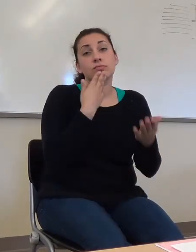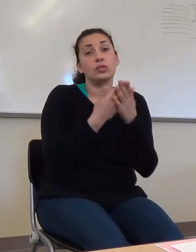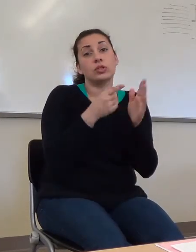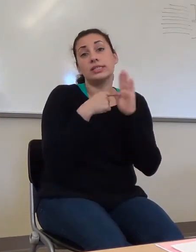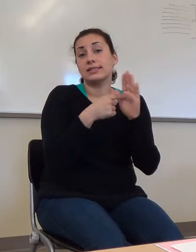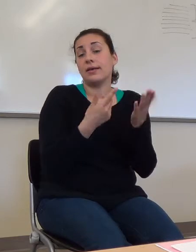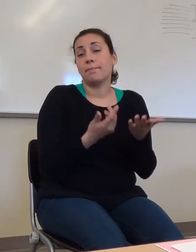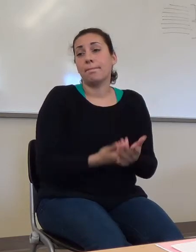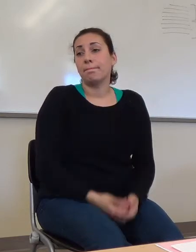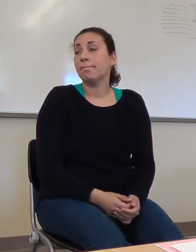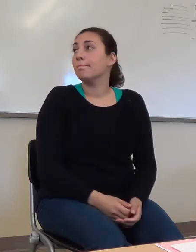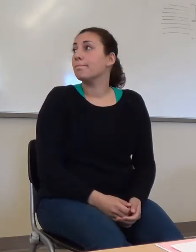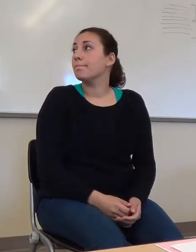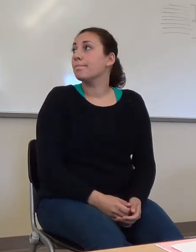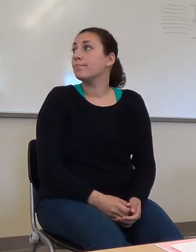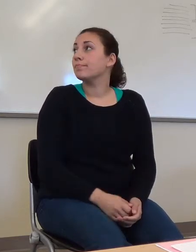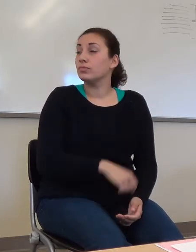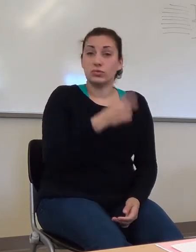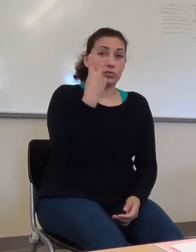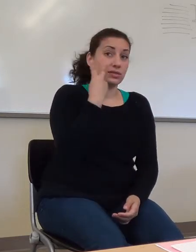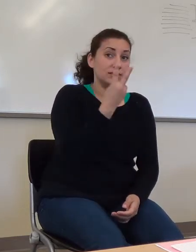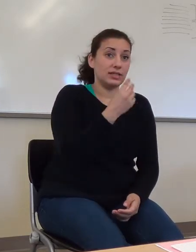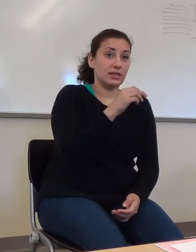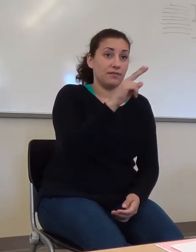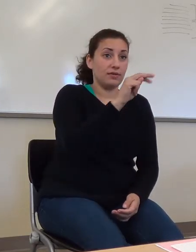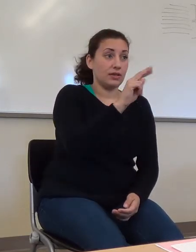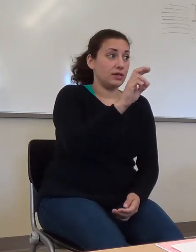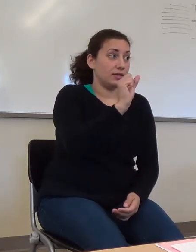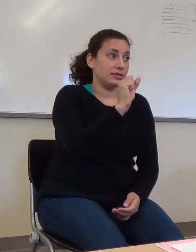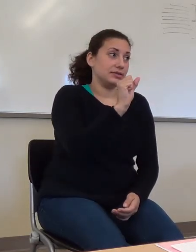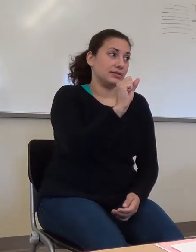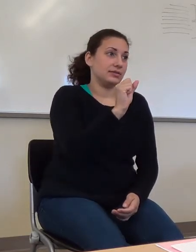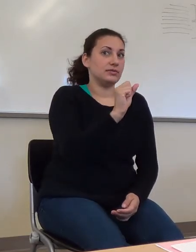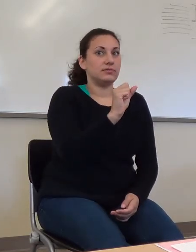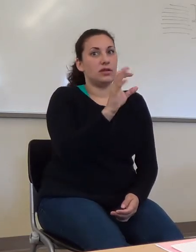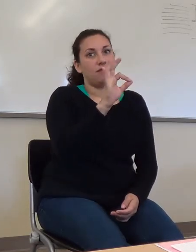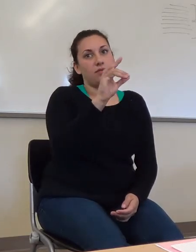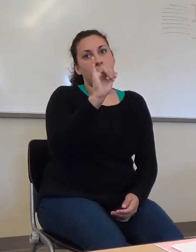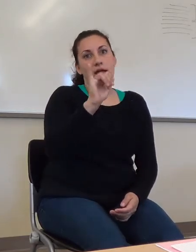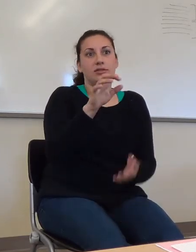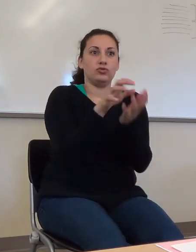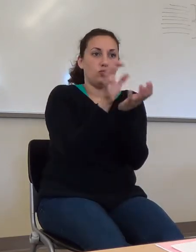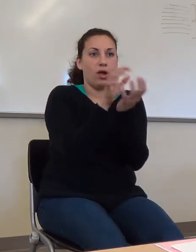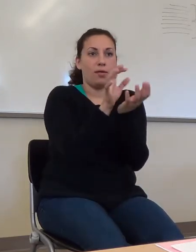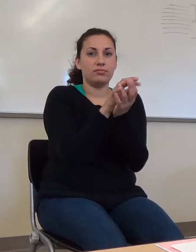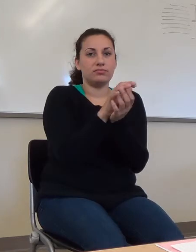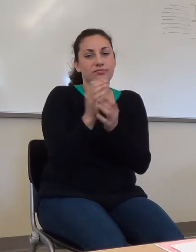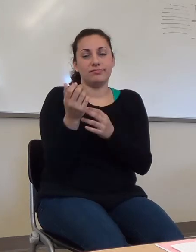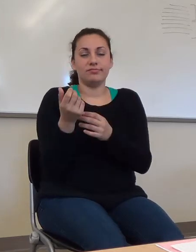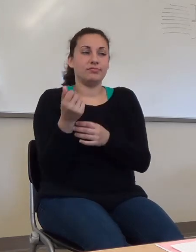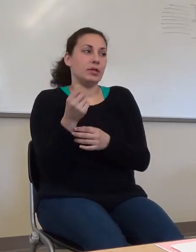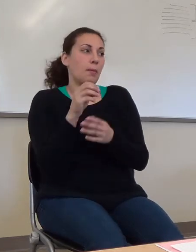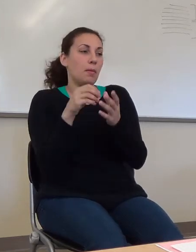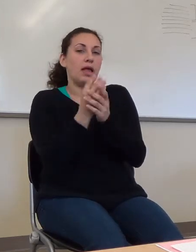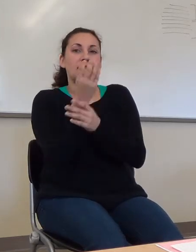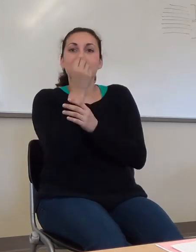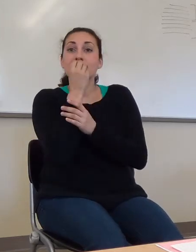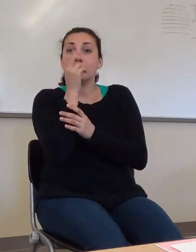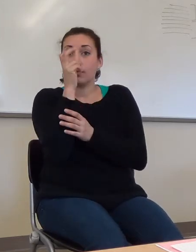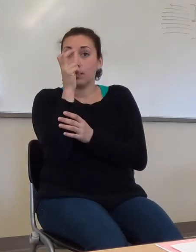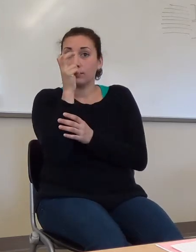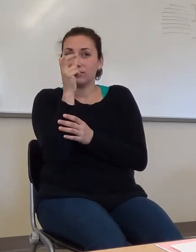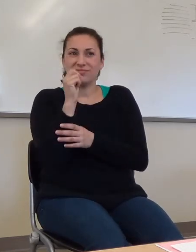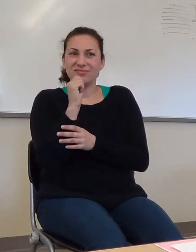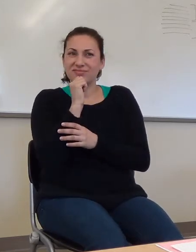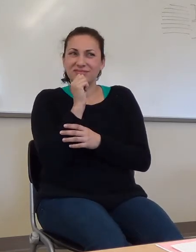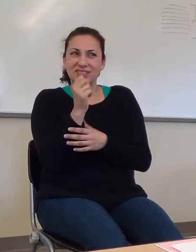see this, it says the Venus flytrap is one of several carnivorous plants that eat insects. It doesn't then